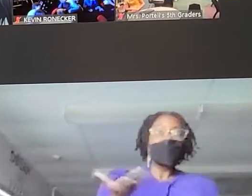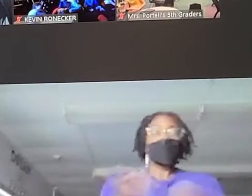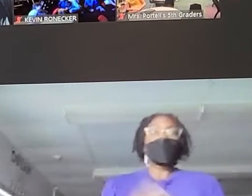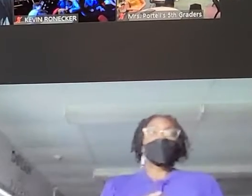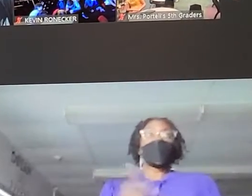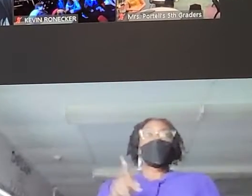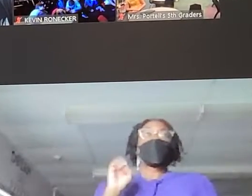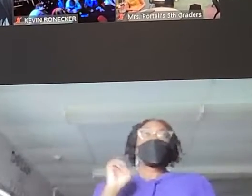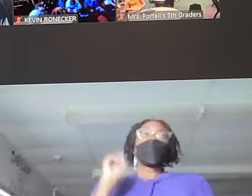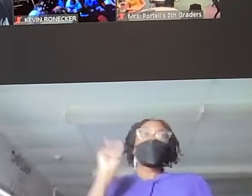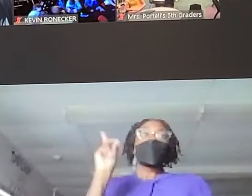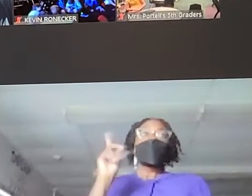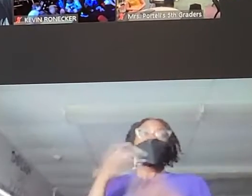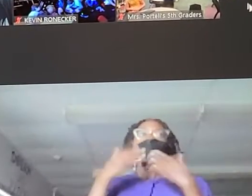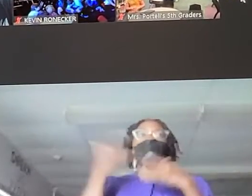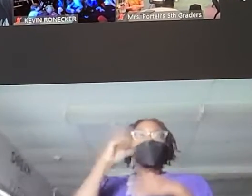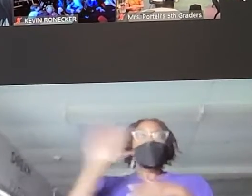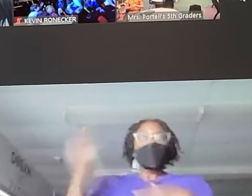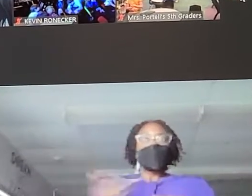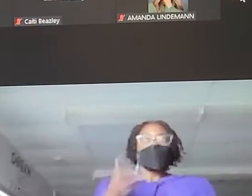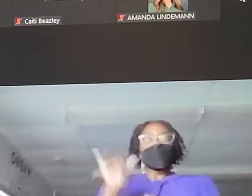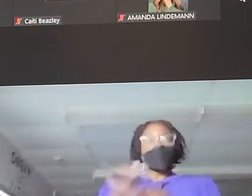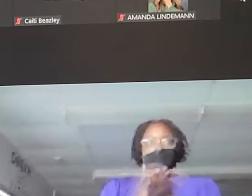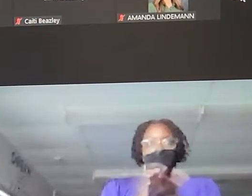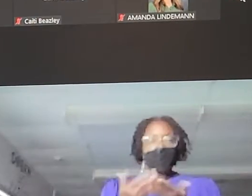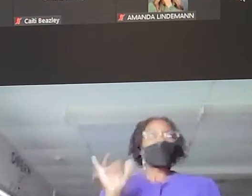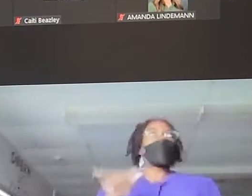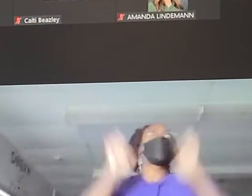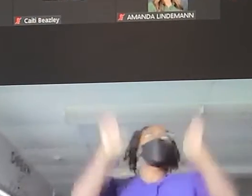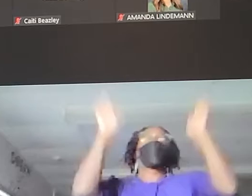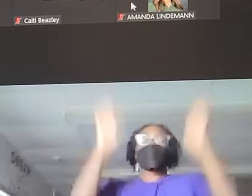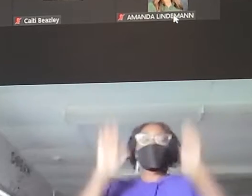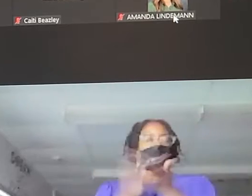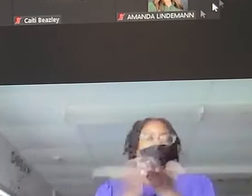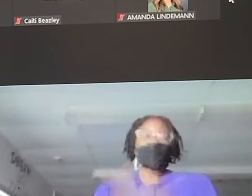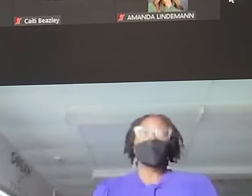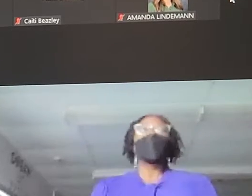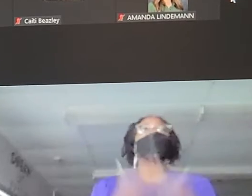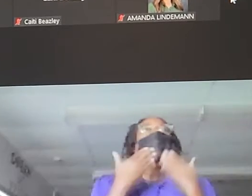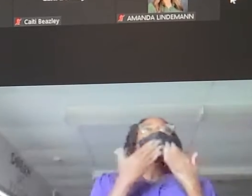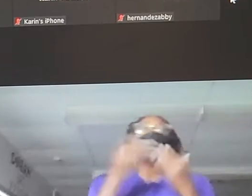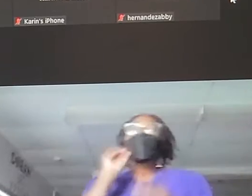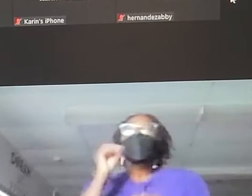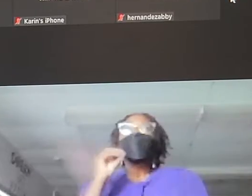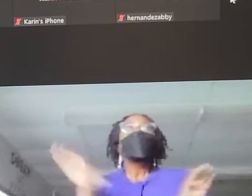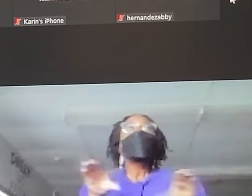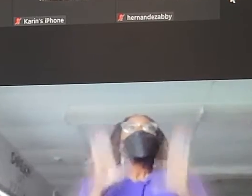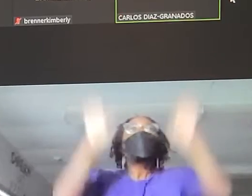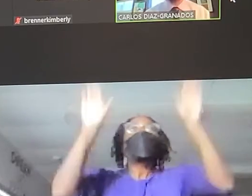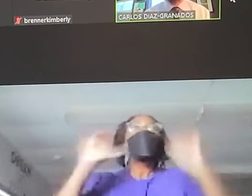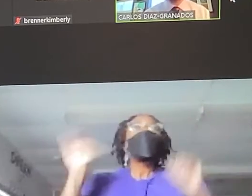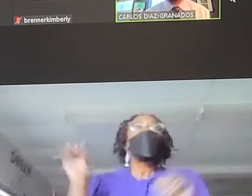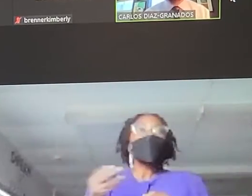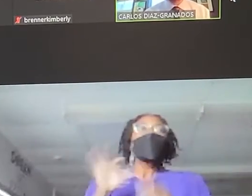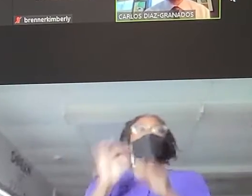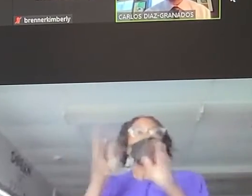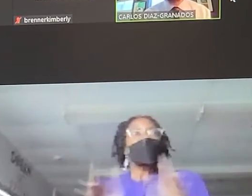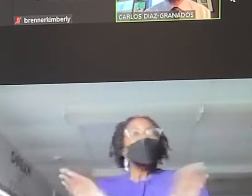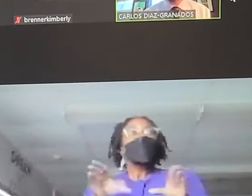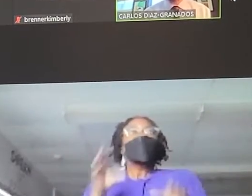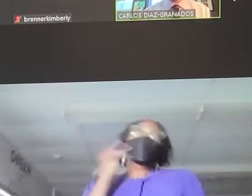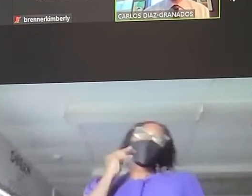School. So thank you for introducing us to that wonderful book. Thank you, Olivia. You did a great job. Miss West, you did a great